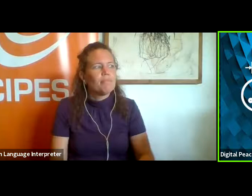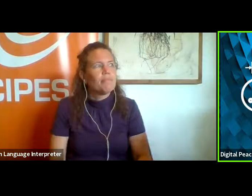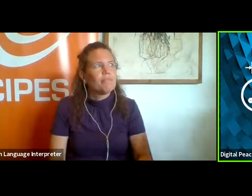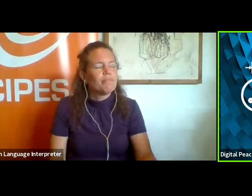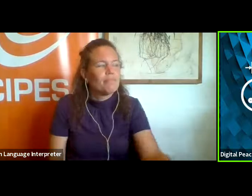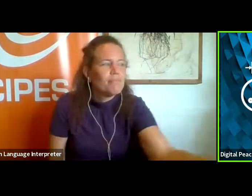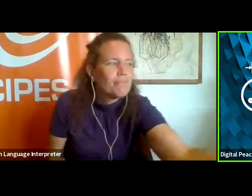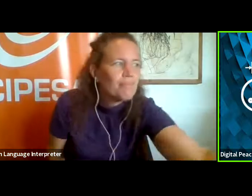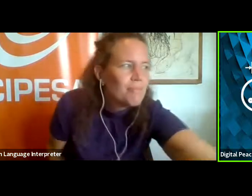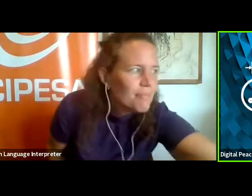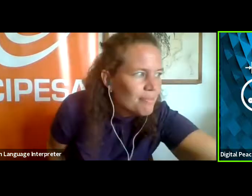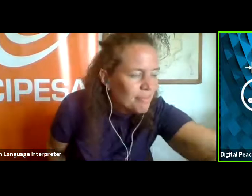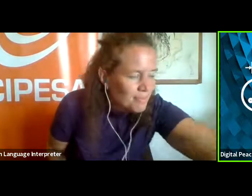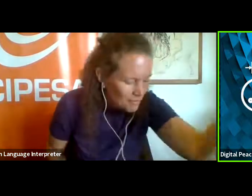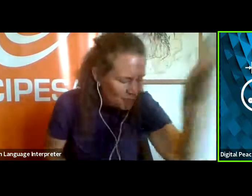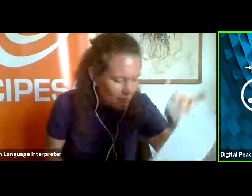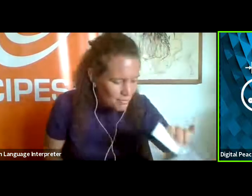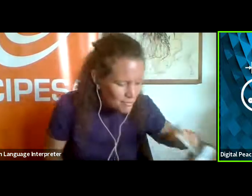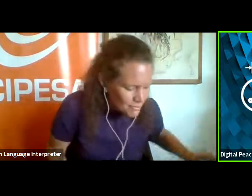Oh, another one.